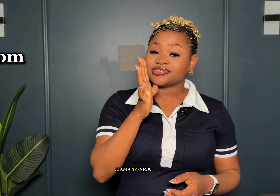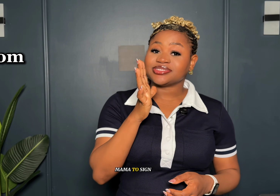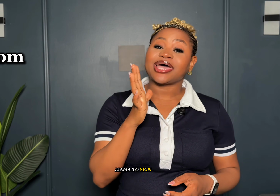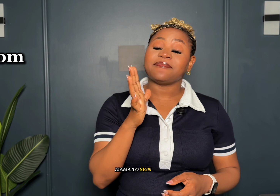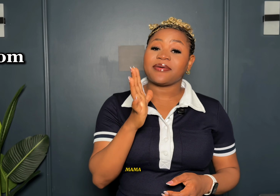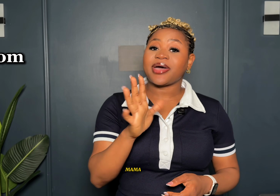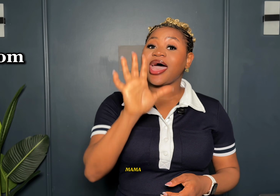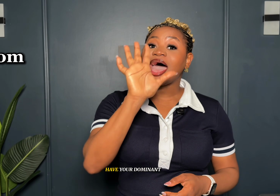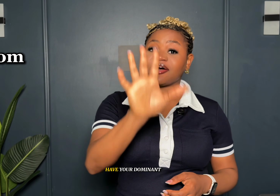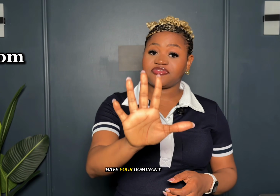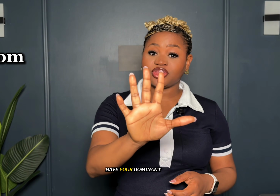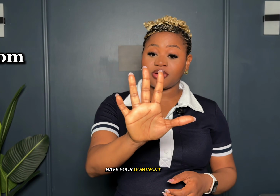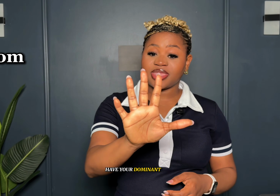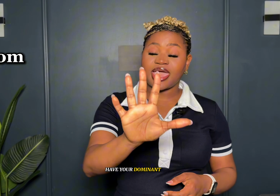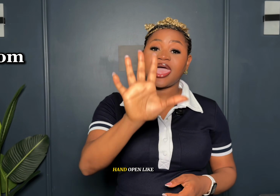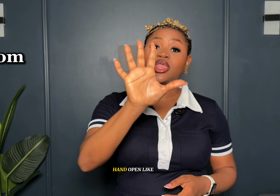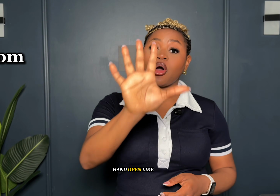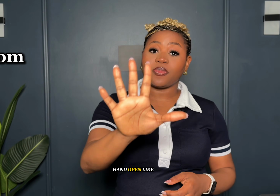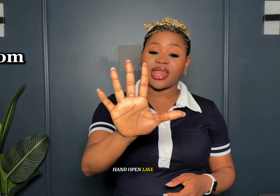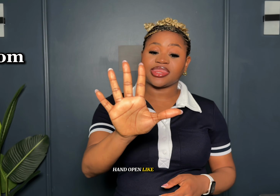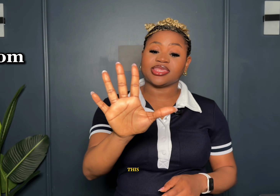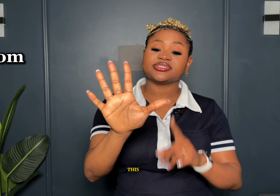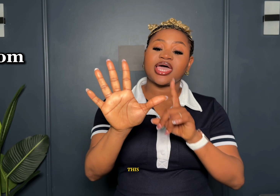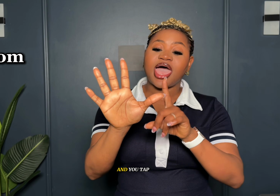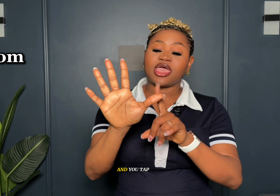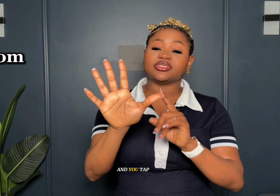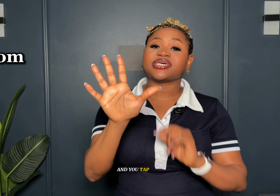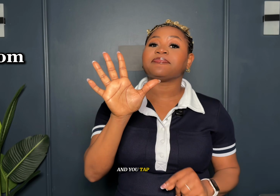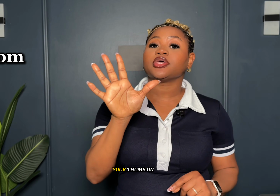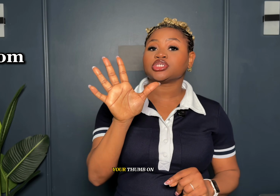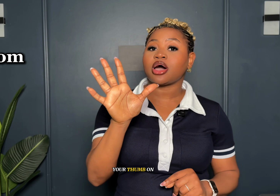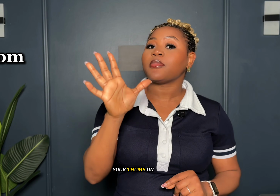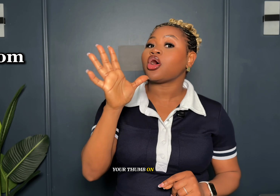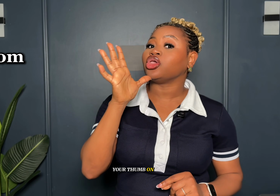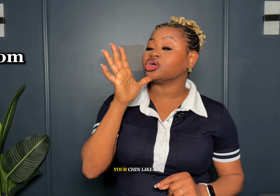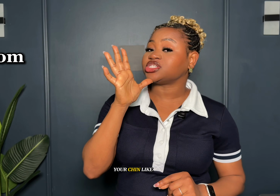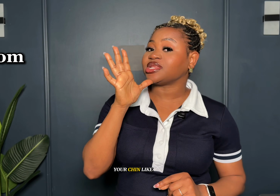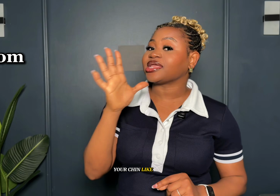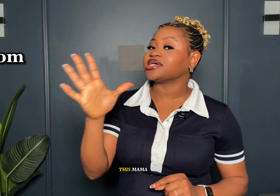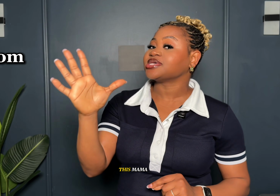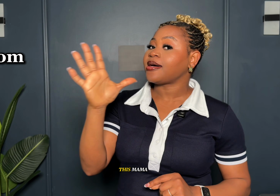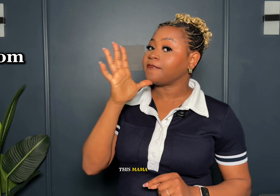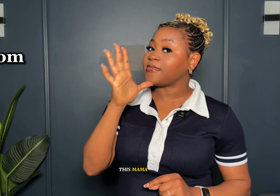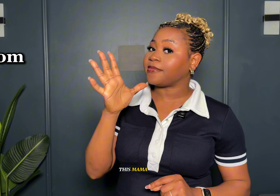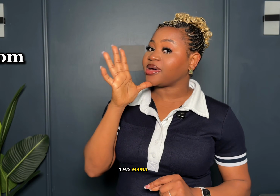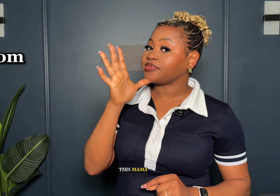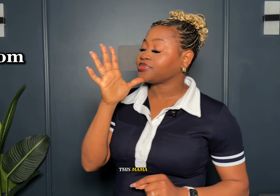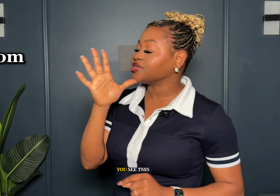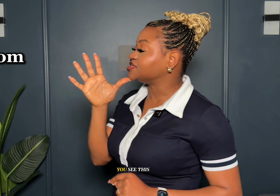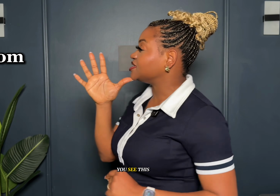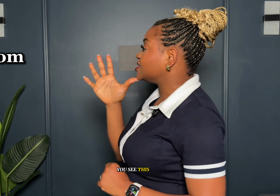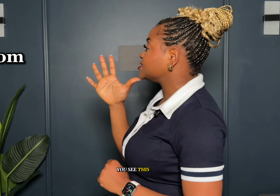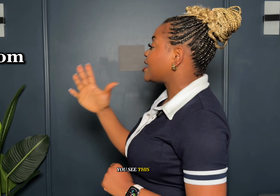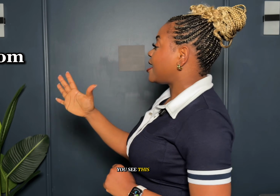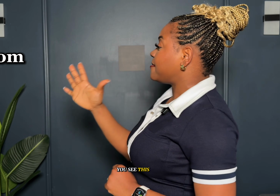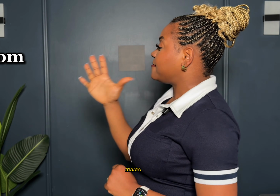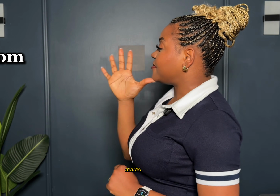sign mama, have your dominant hand open like this and you tap your thumb on your chin like this. Mama. You see this?